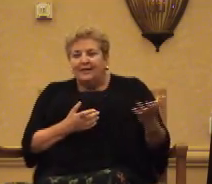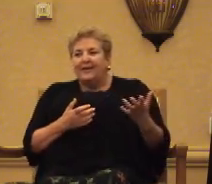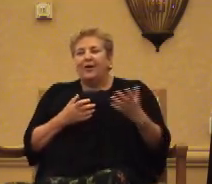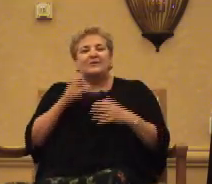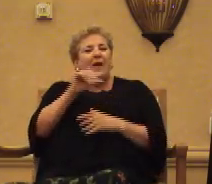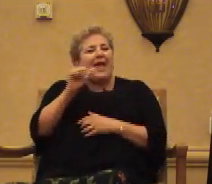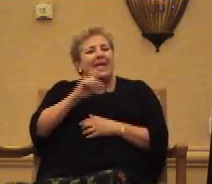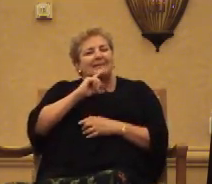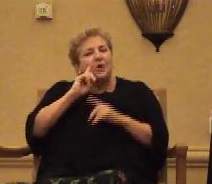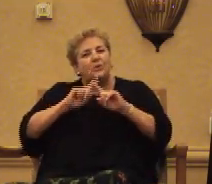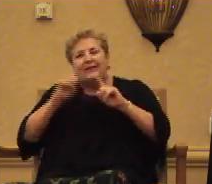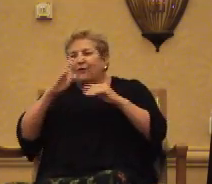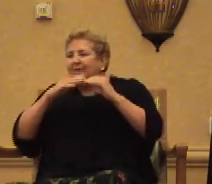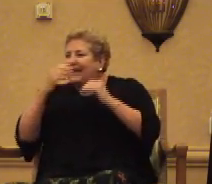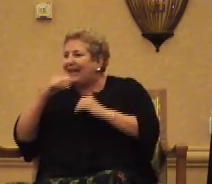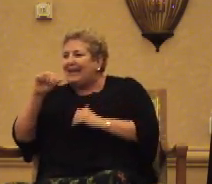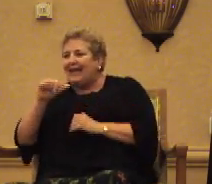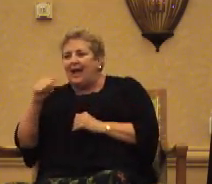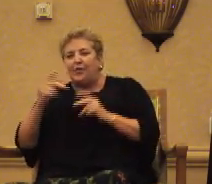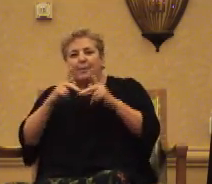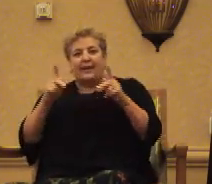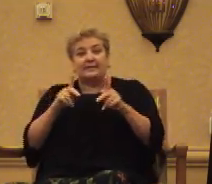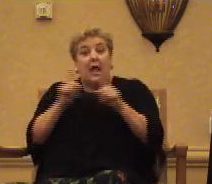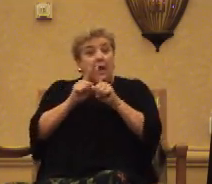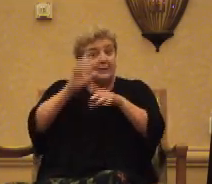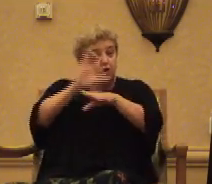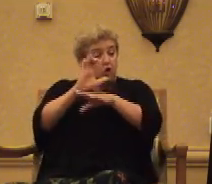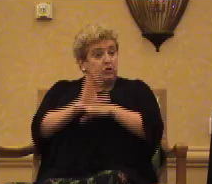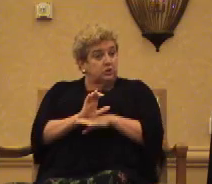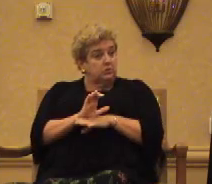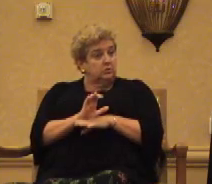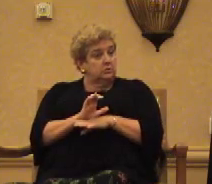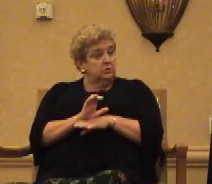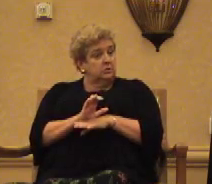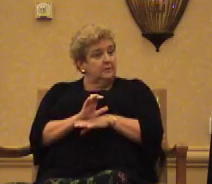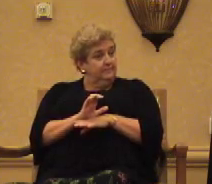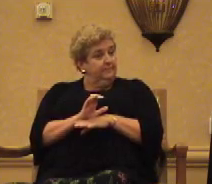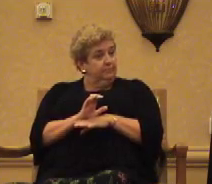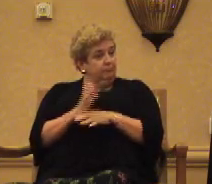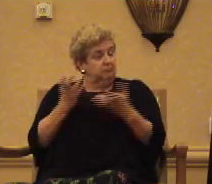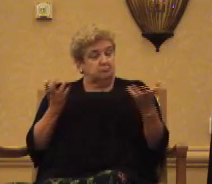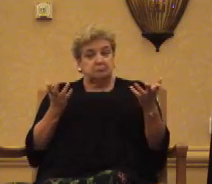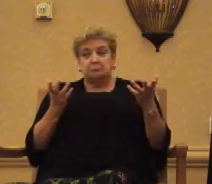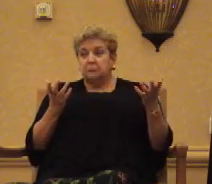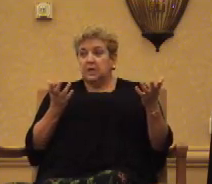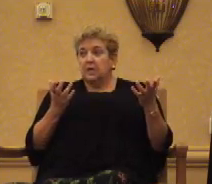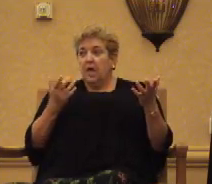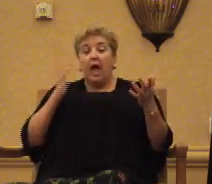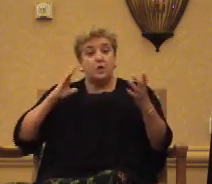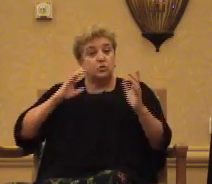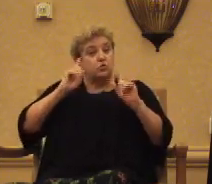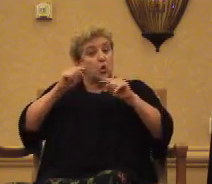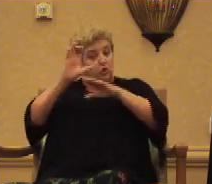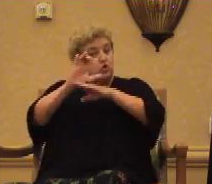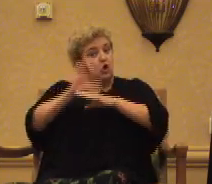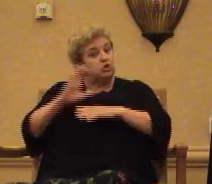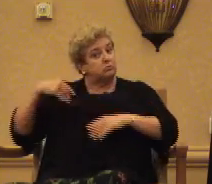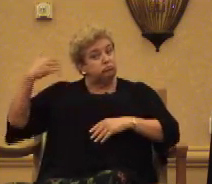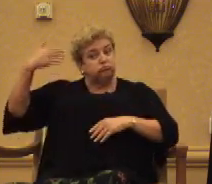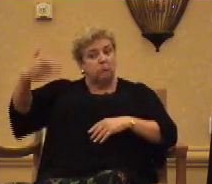any other place. Like churches, a lot of churches. I used to go to churches sometimes. I'd go just about anywhere